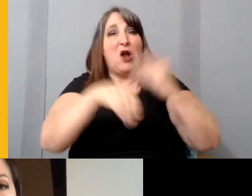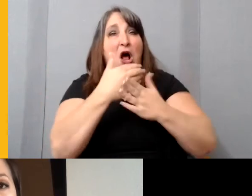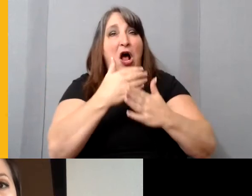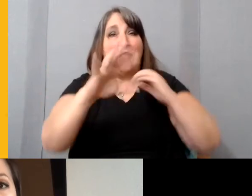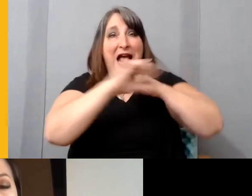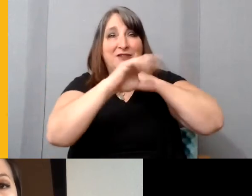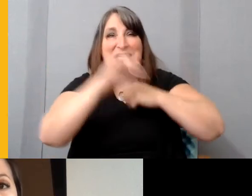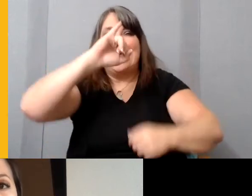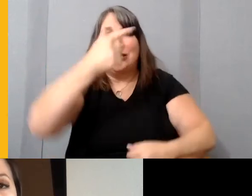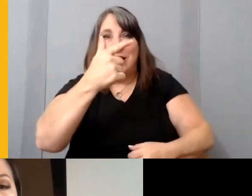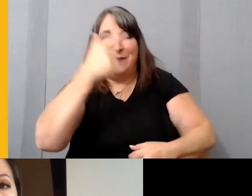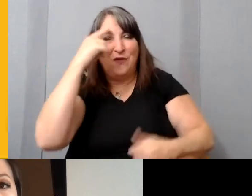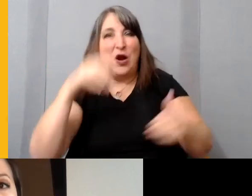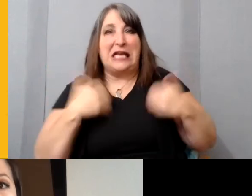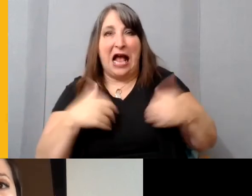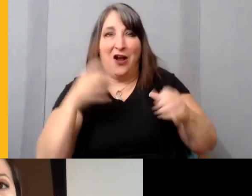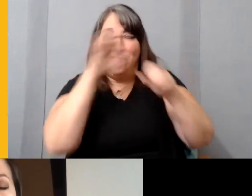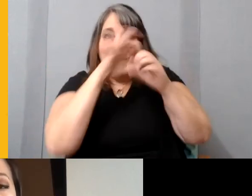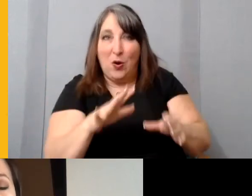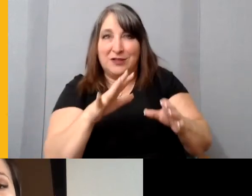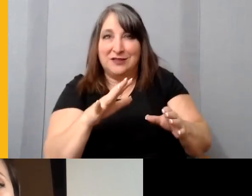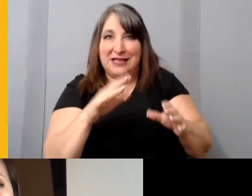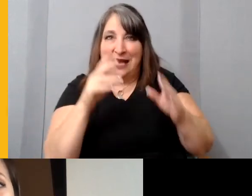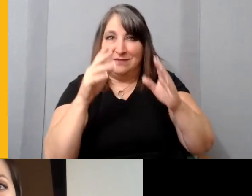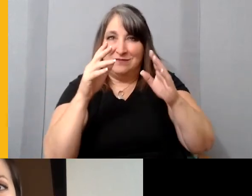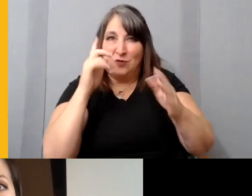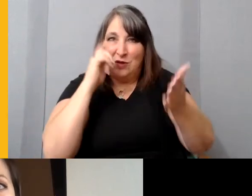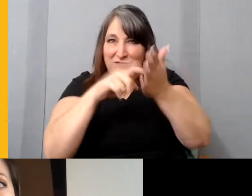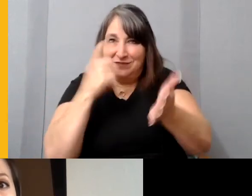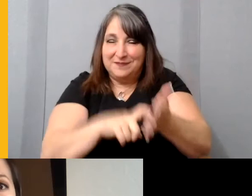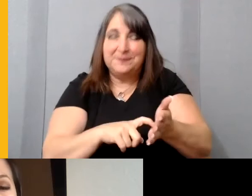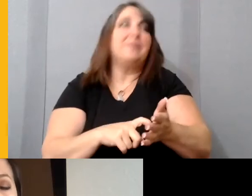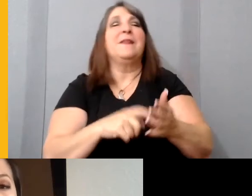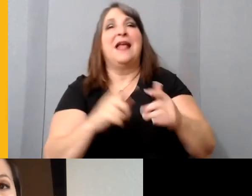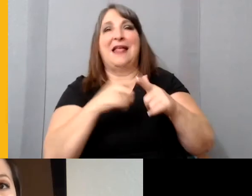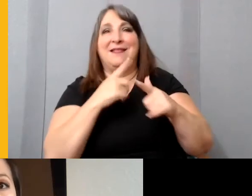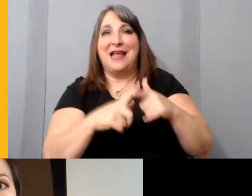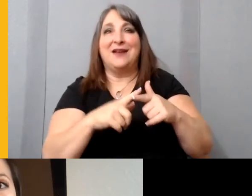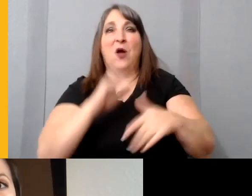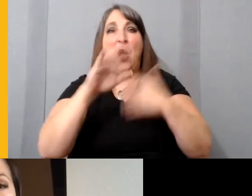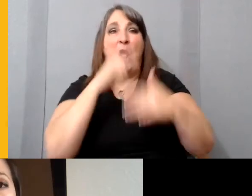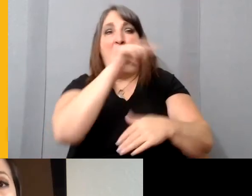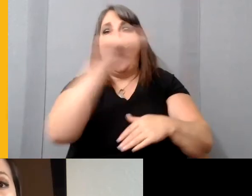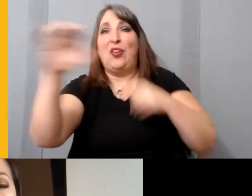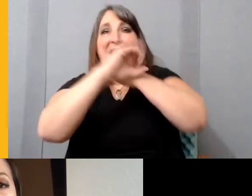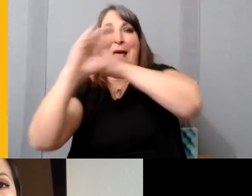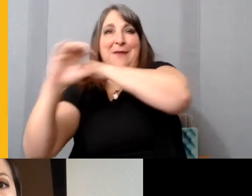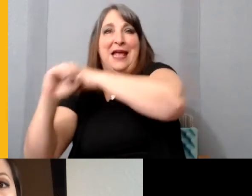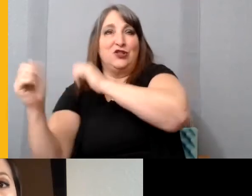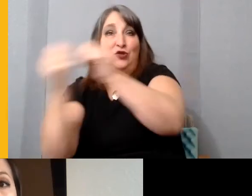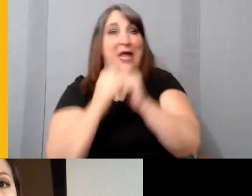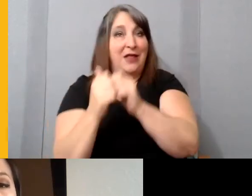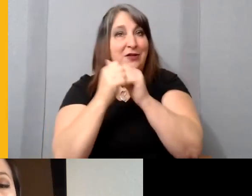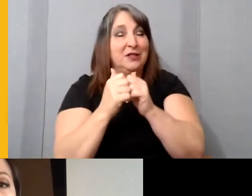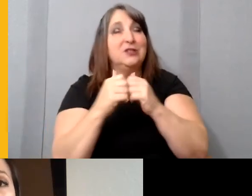towards younger, lower propensity voters, an audience that was hearing less from all the campaigns altogether. So in